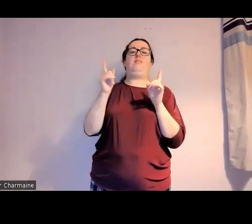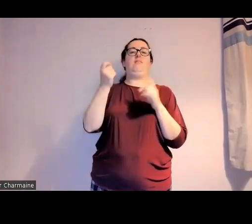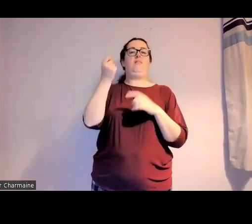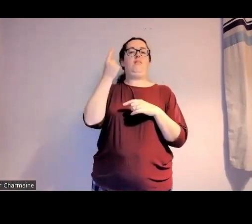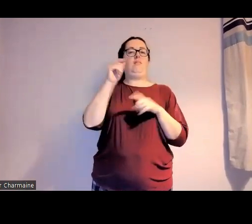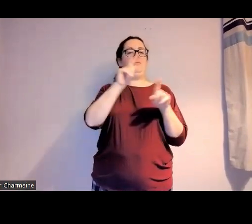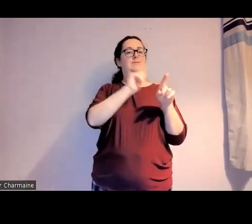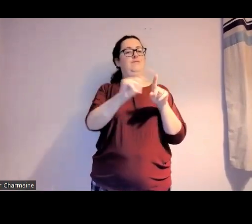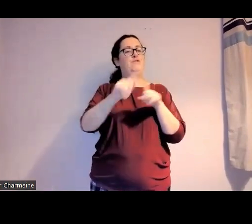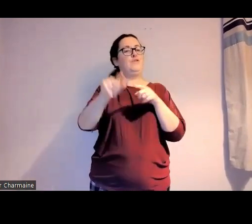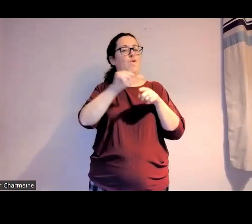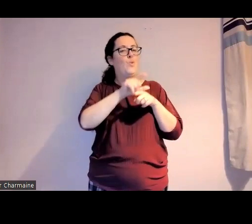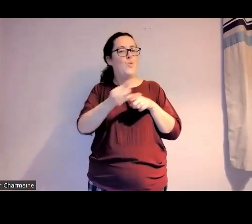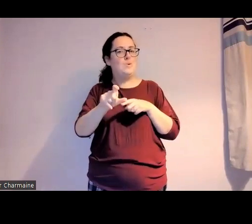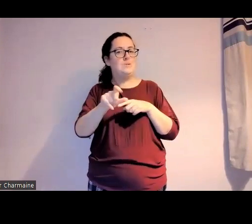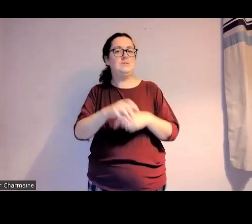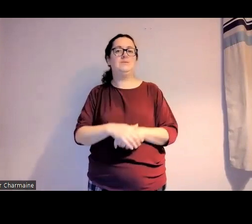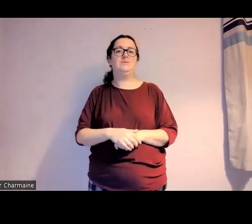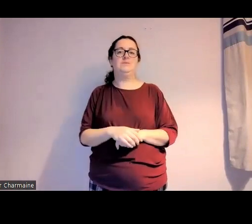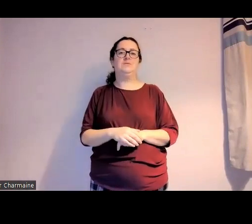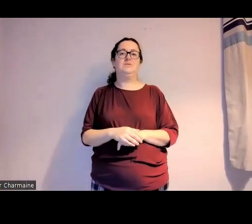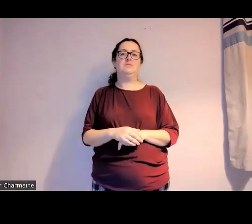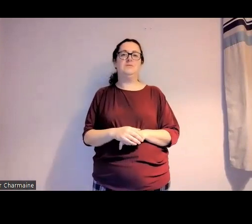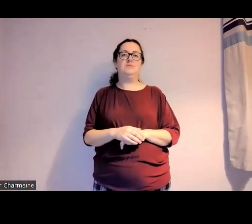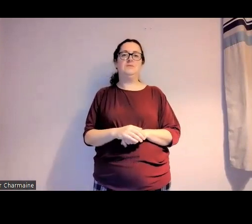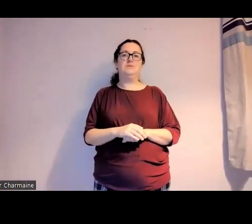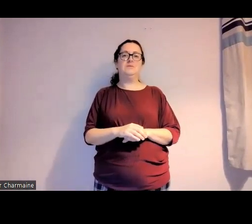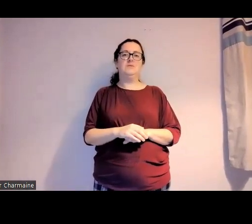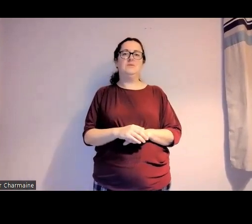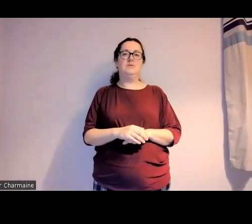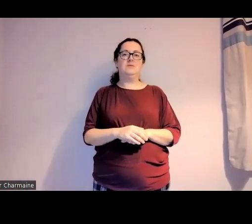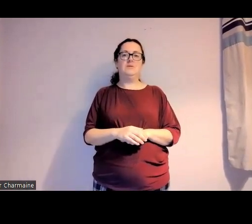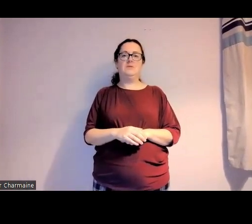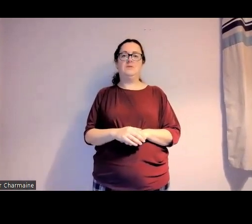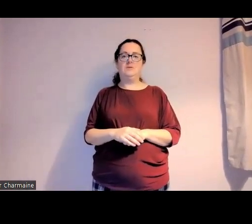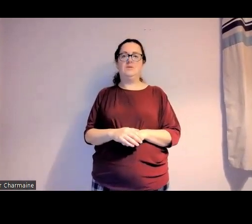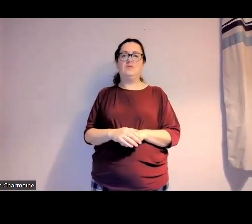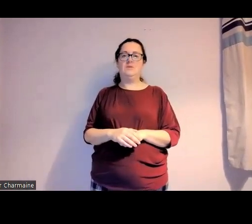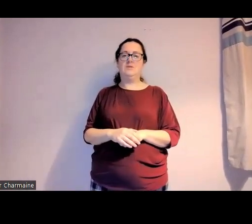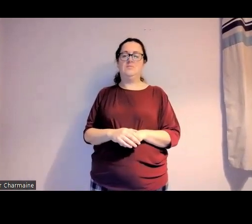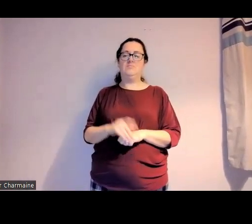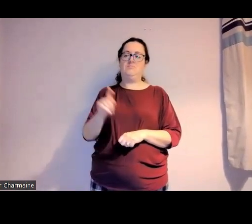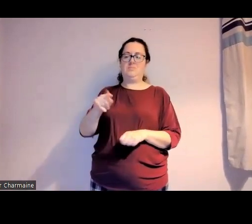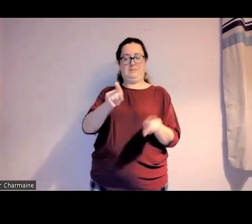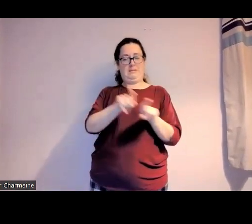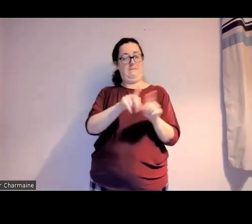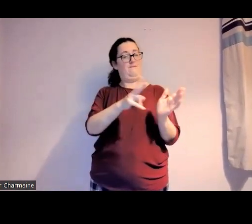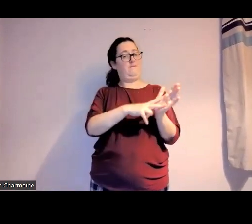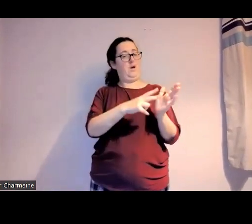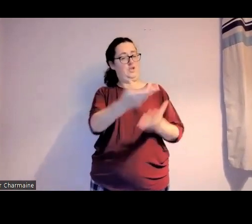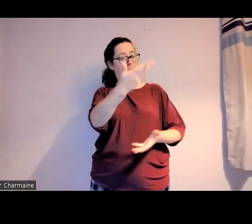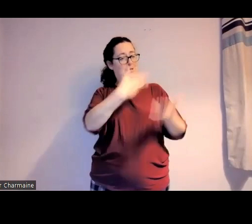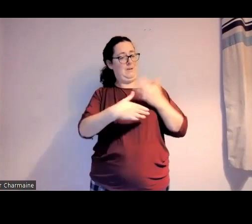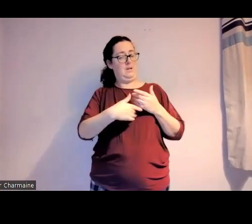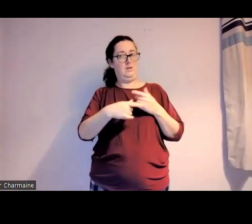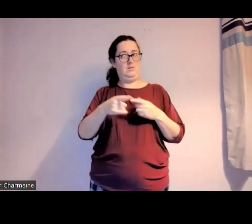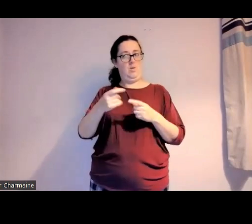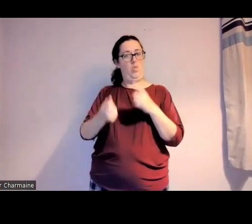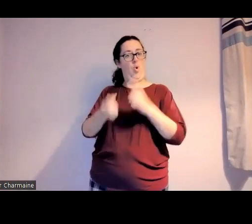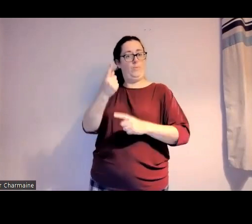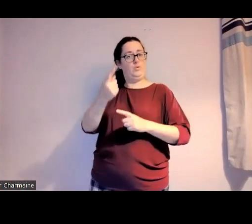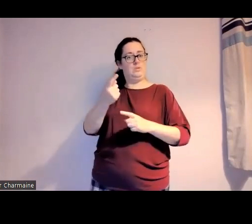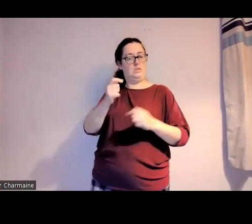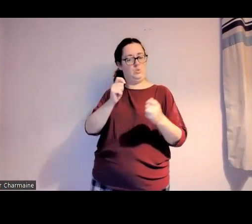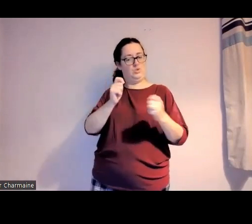chance to join in, and a little bit of, I think, what Varsha spoke about there of the life-changing opportunity that it can give. So a